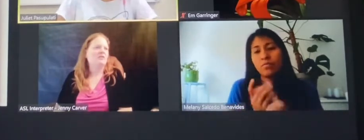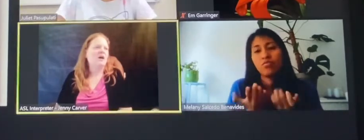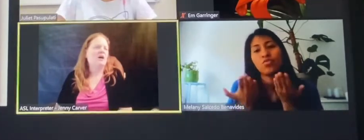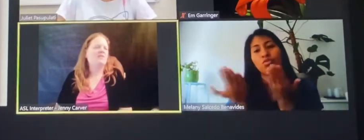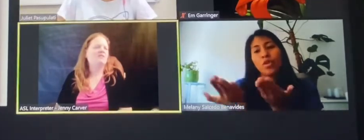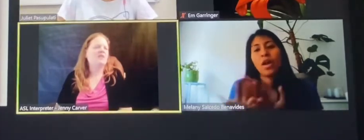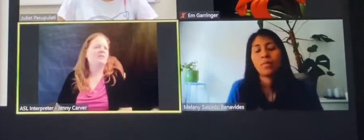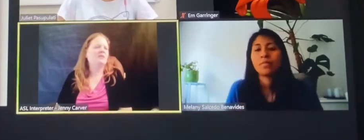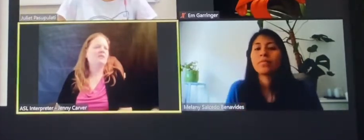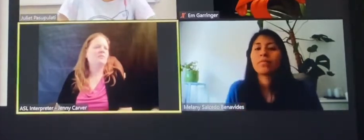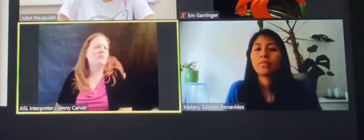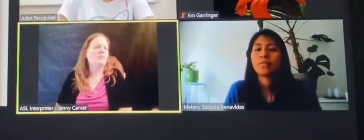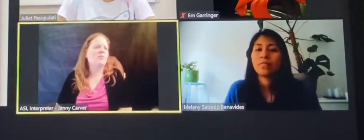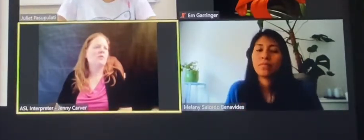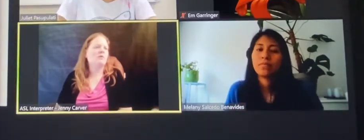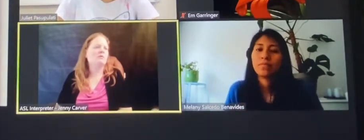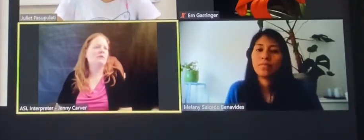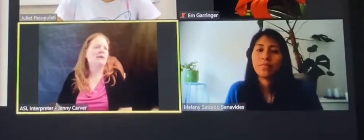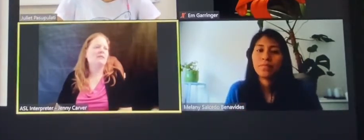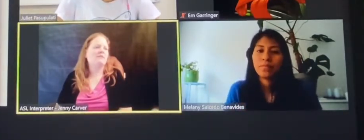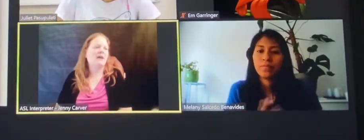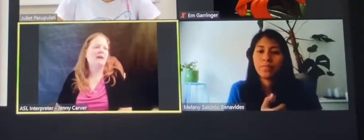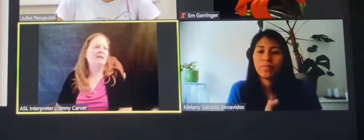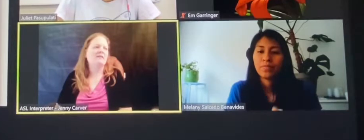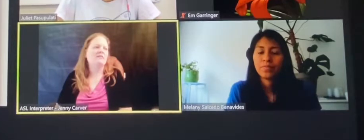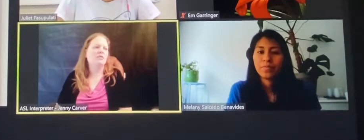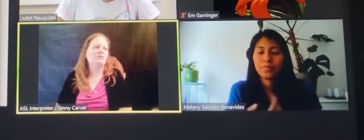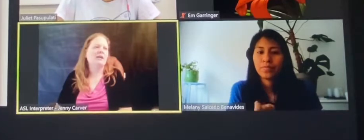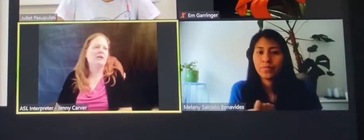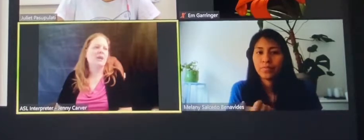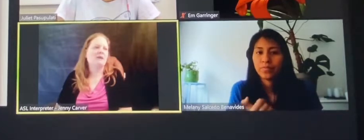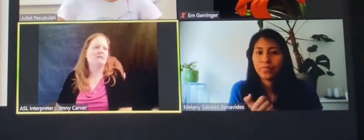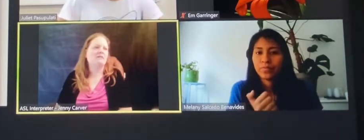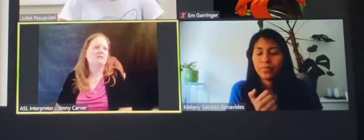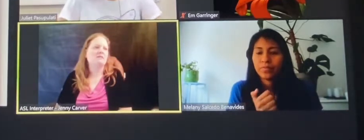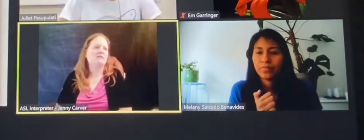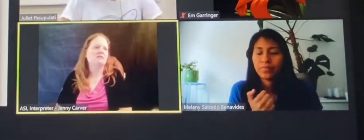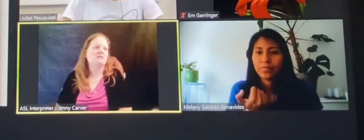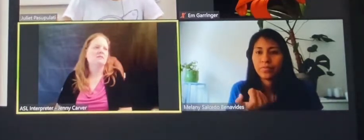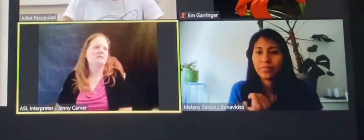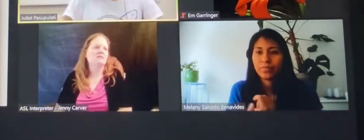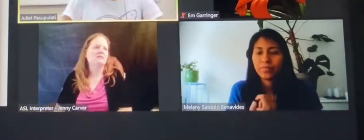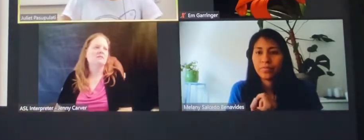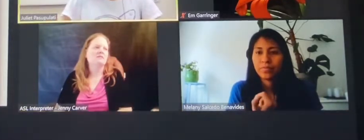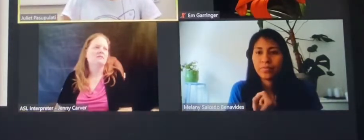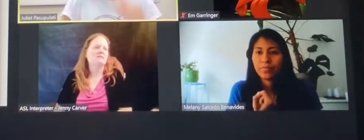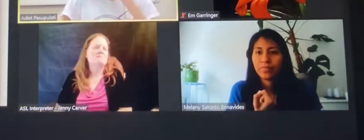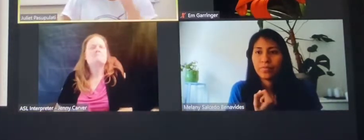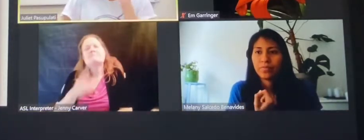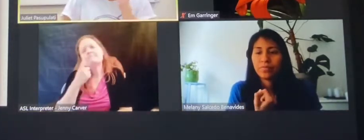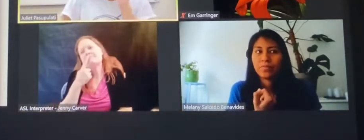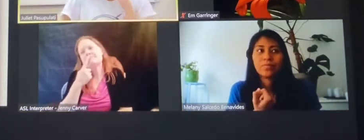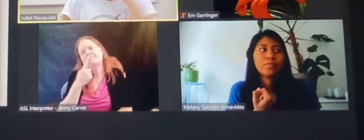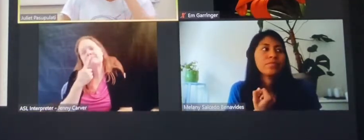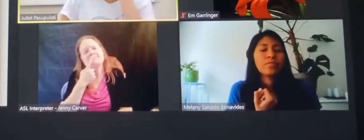What is the word like influence biological mean?